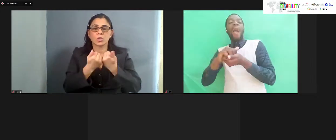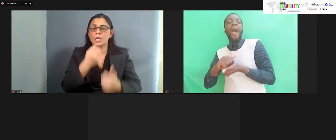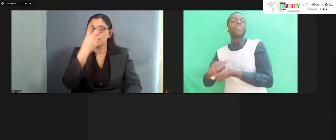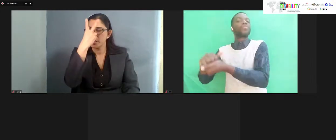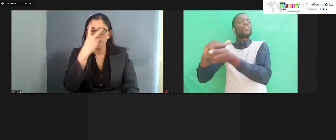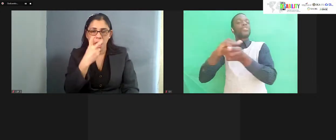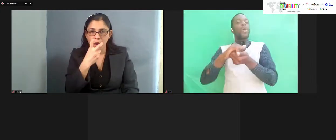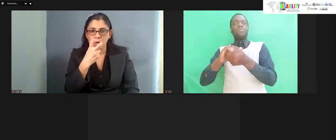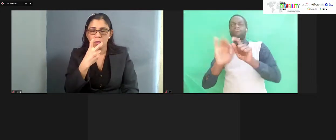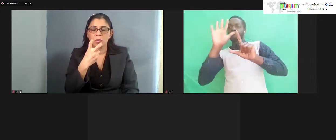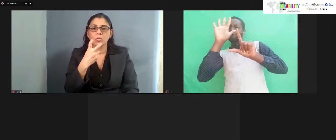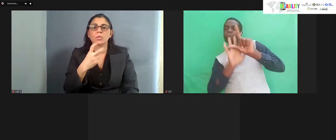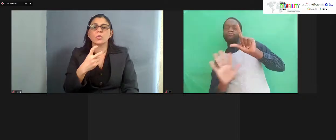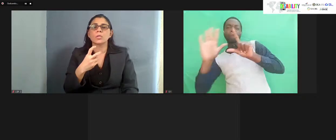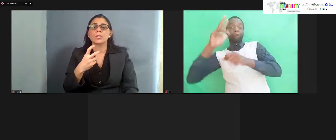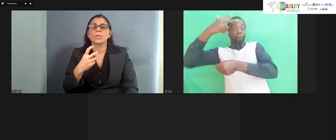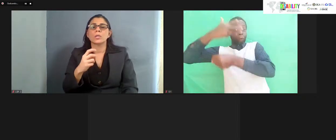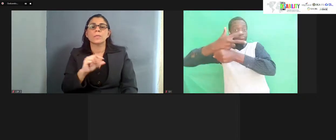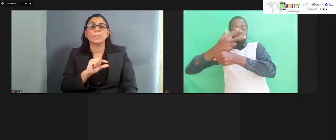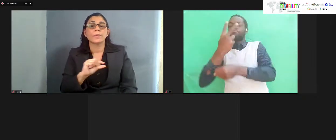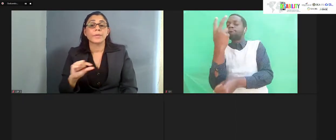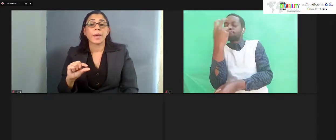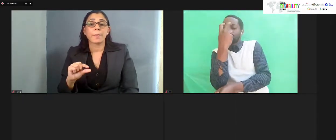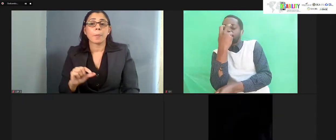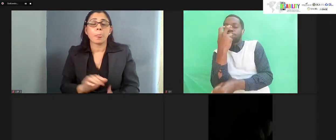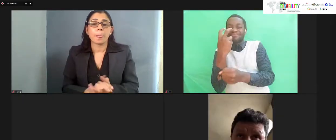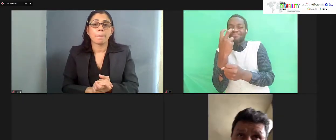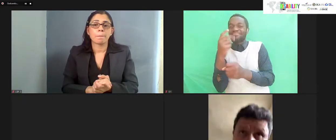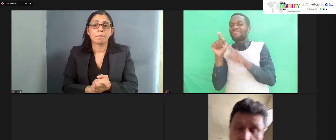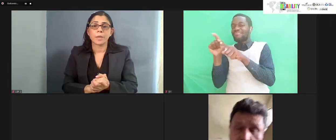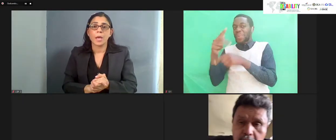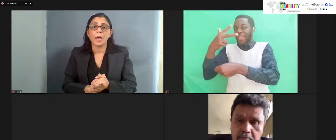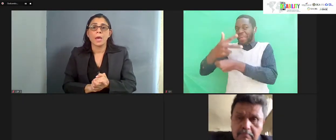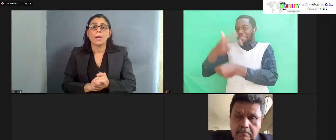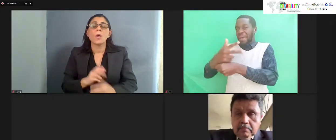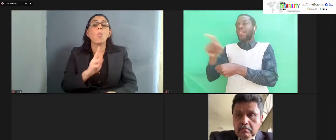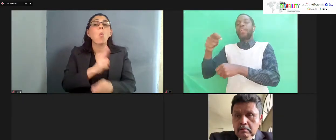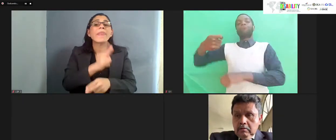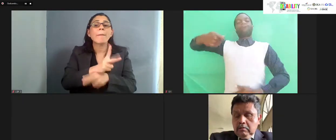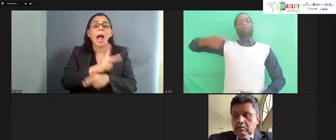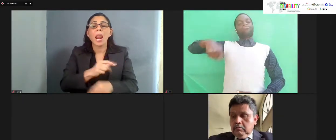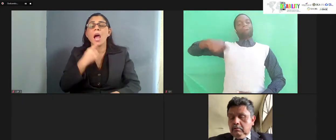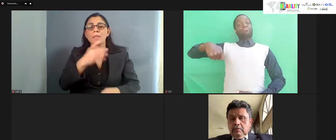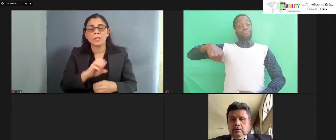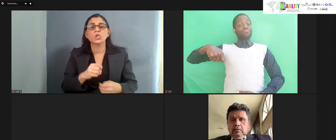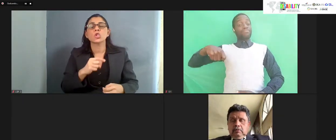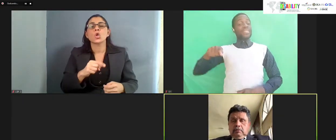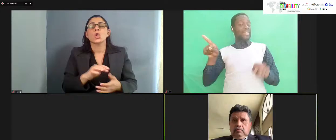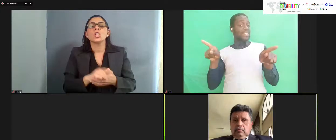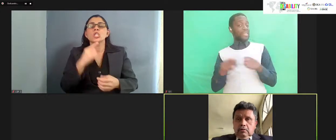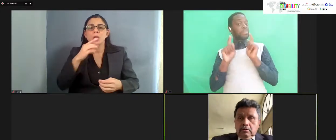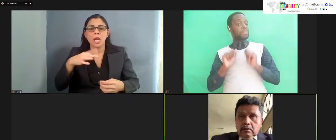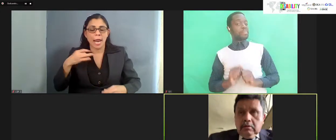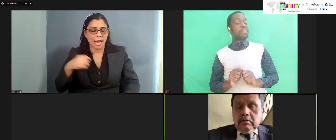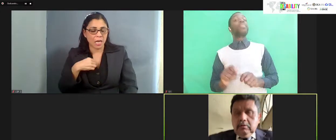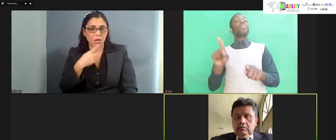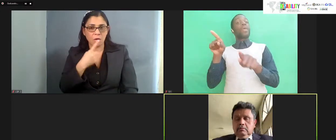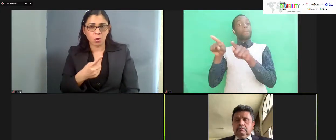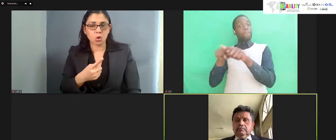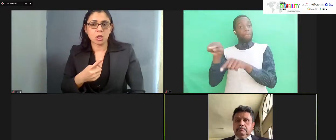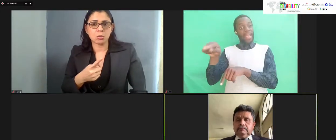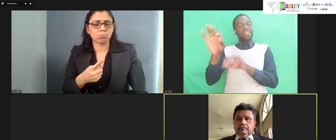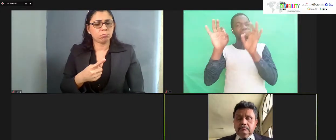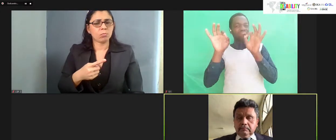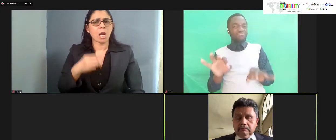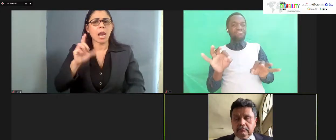a part of the national society of blind people of guatemala his bachelor